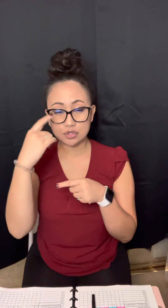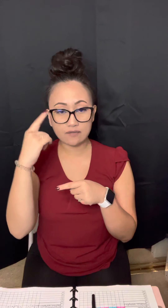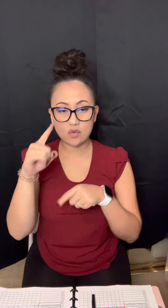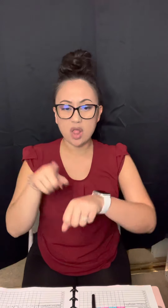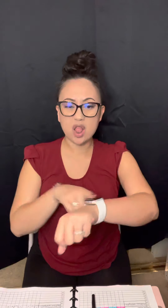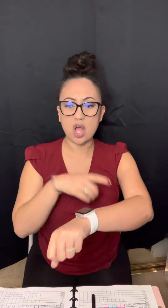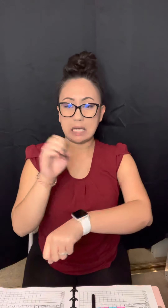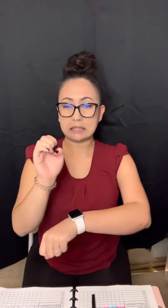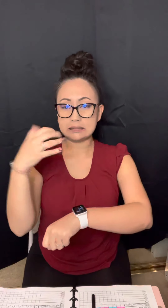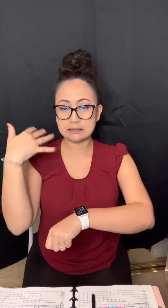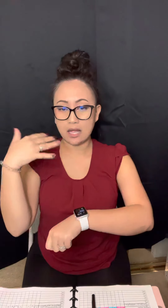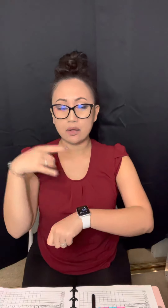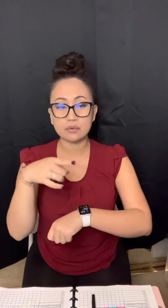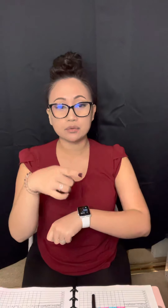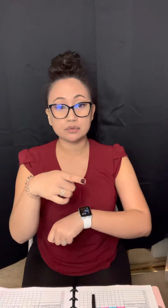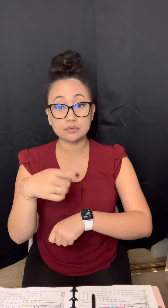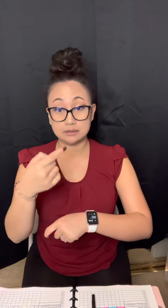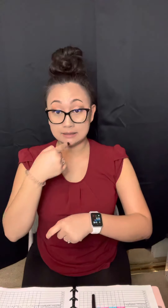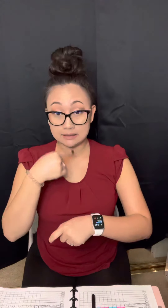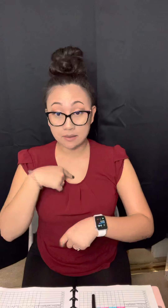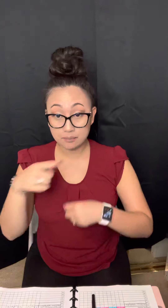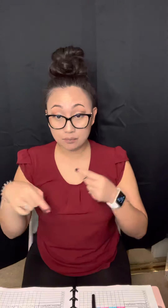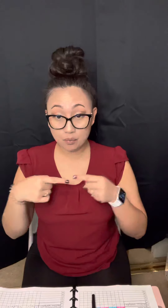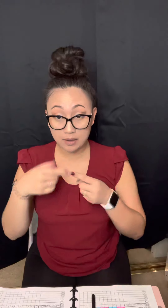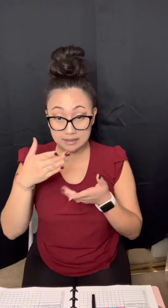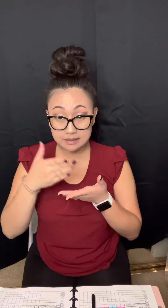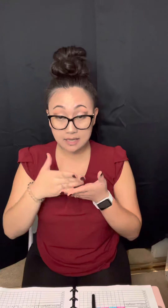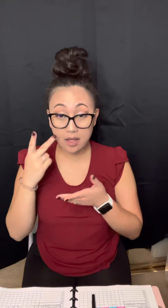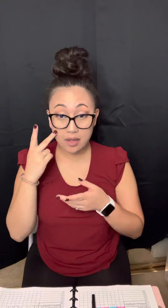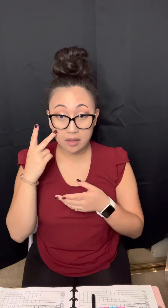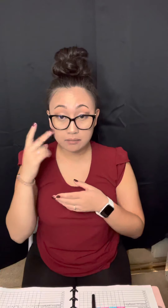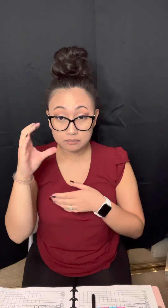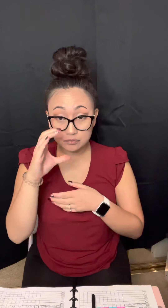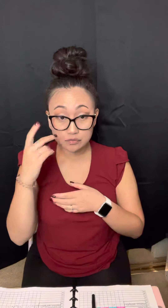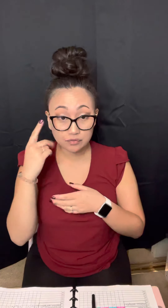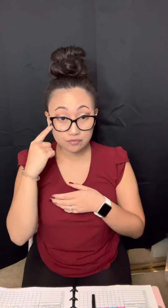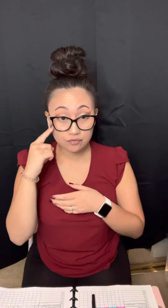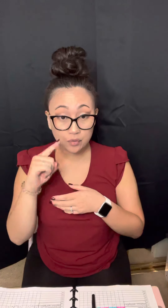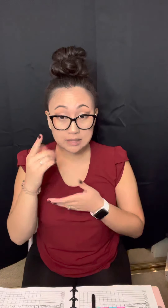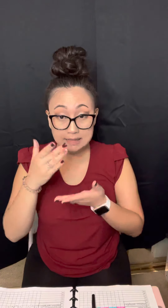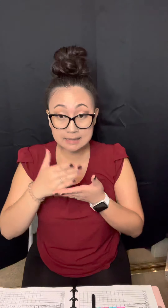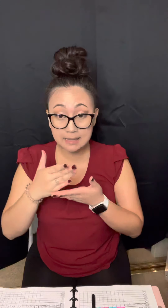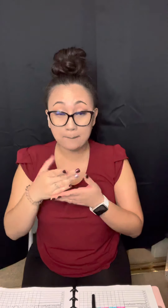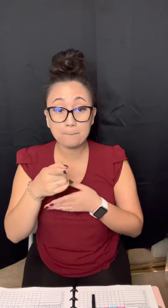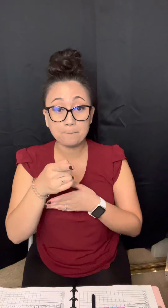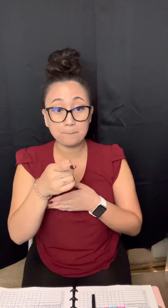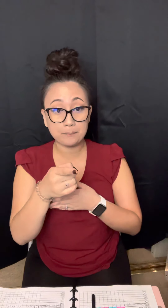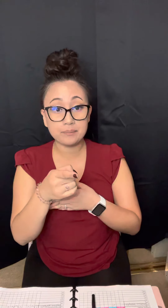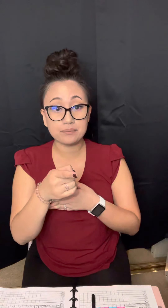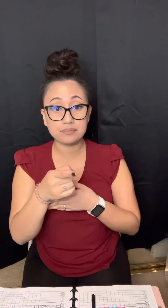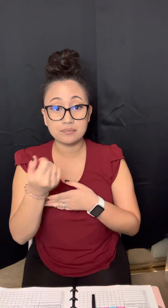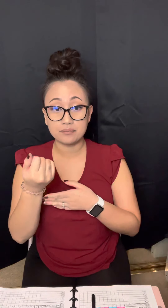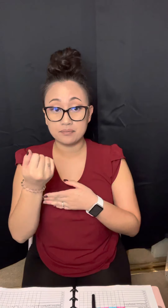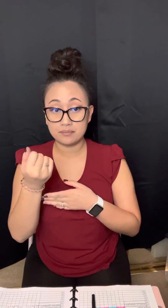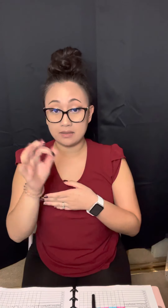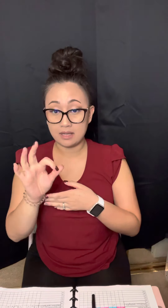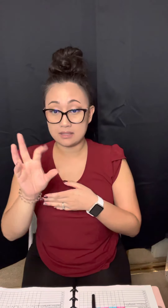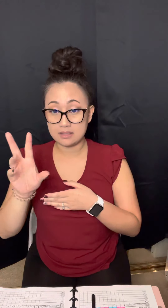stop. Looking for those stop signs. In 1961, Alan Shepard became